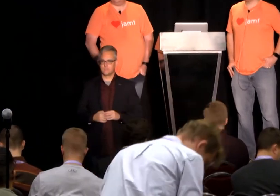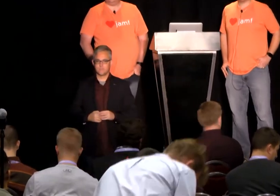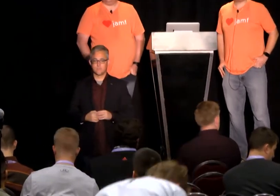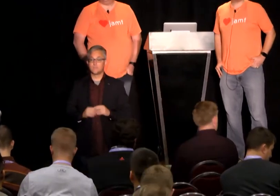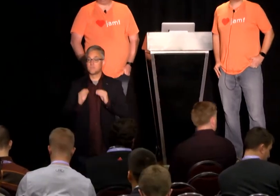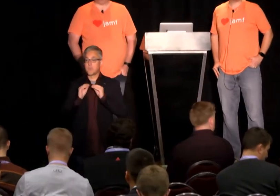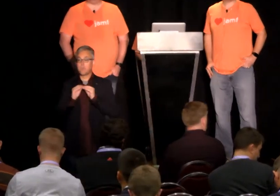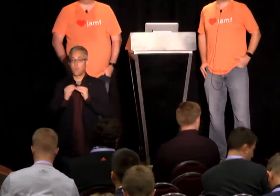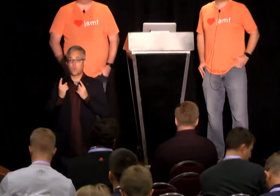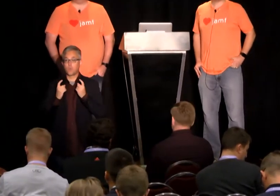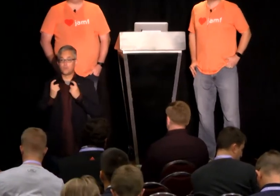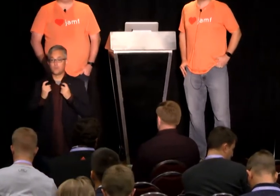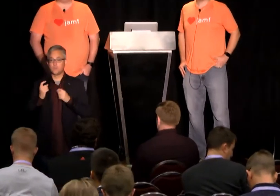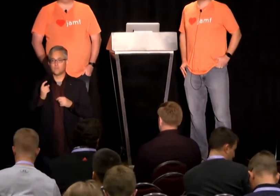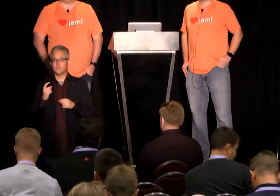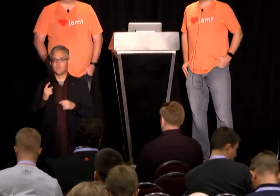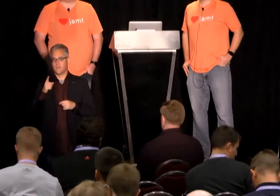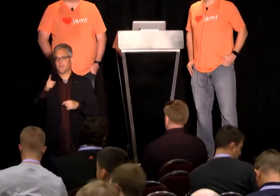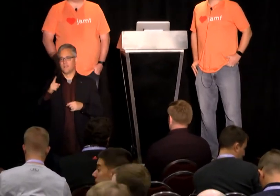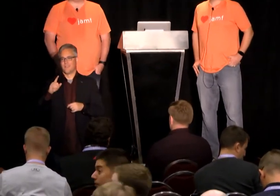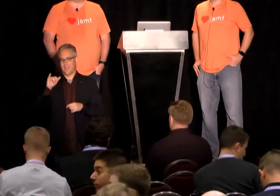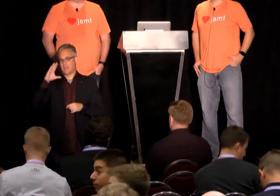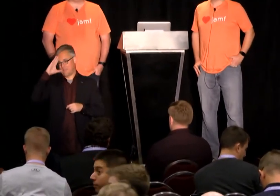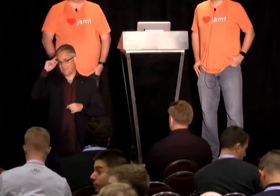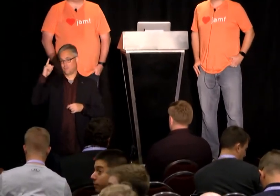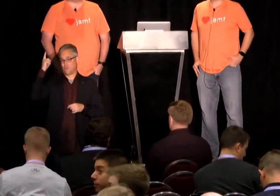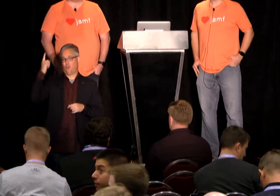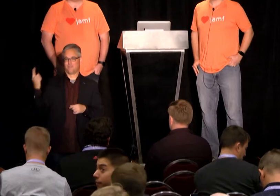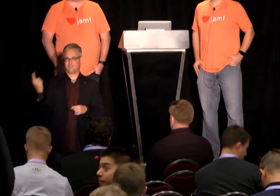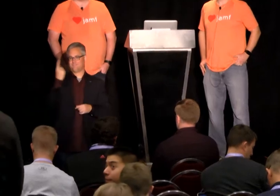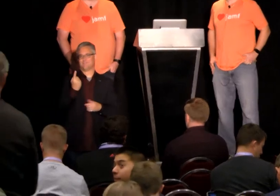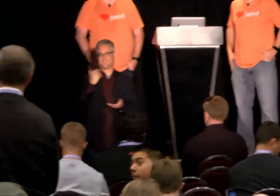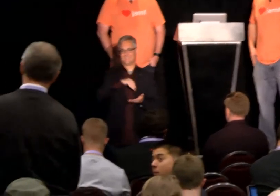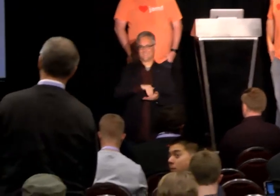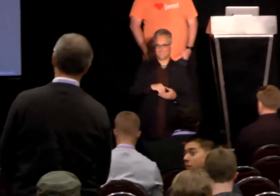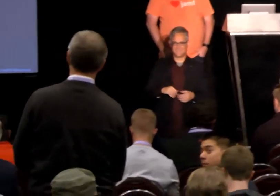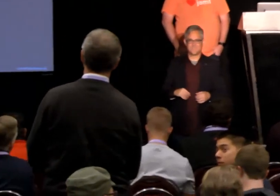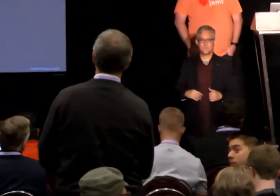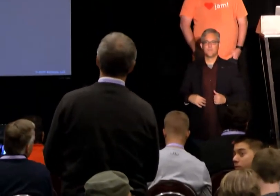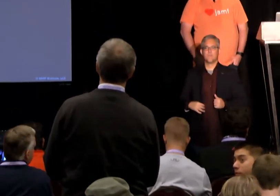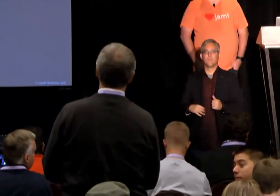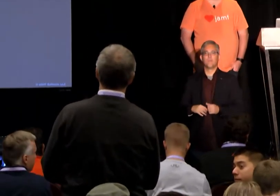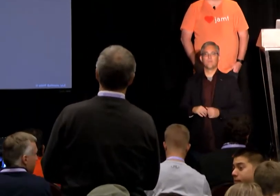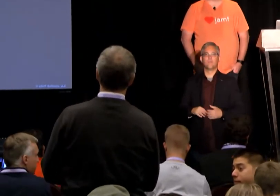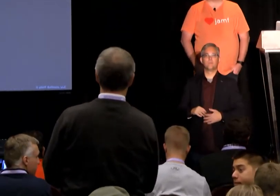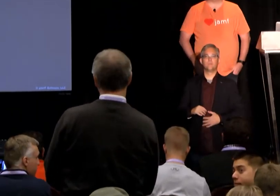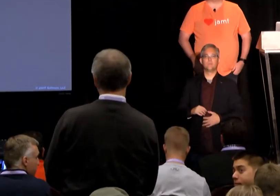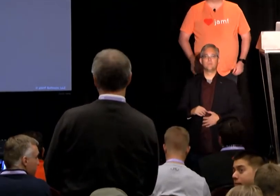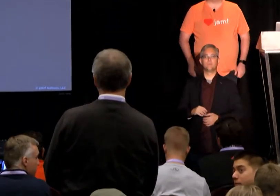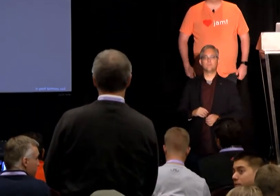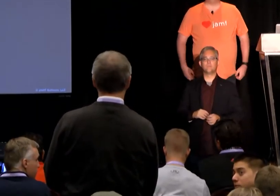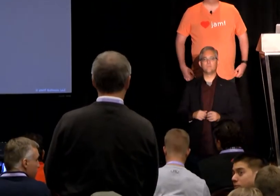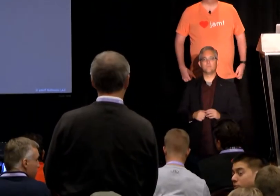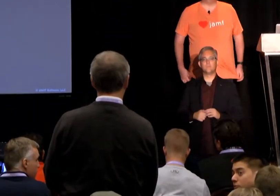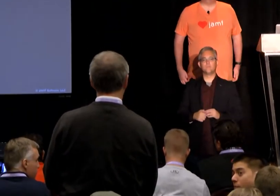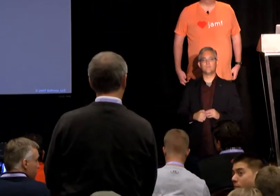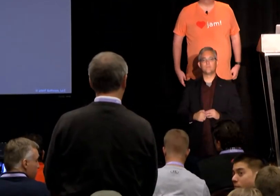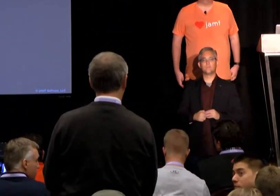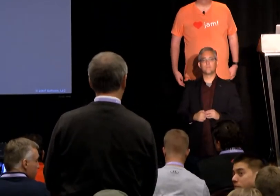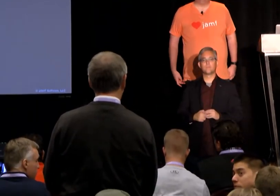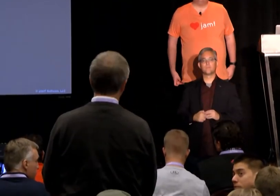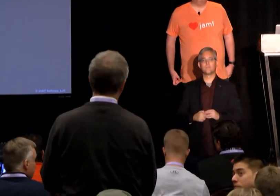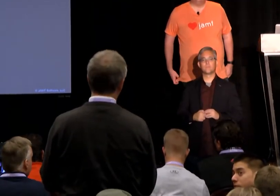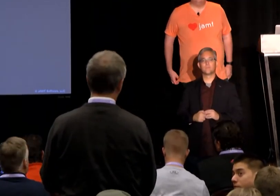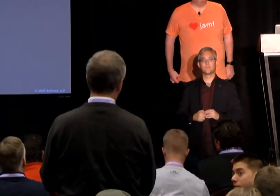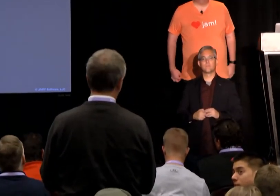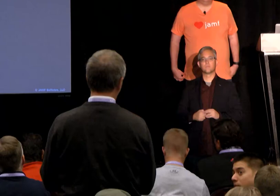Any more questions for the group? We've got one more. A couple more. Do you require the devices to go